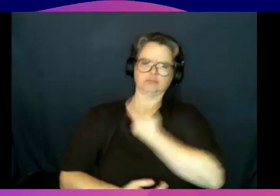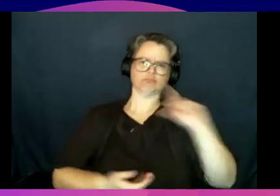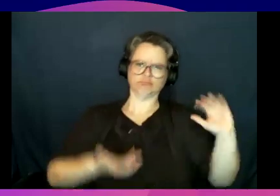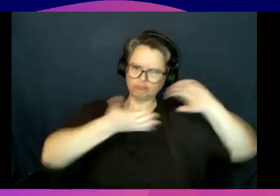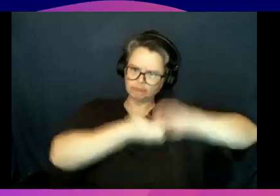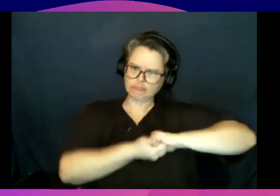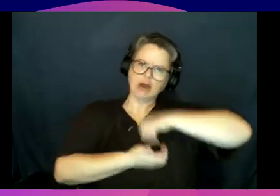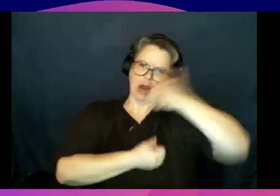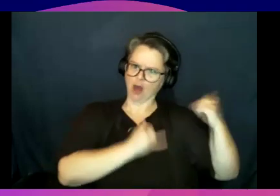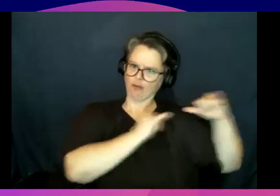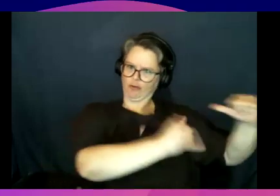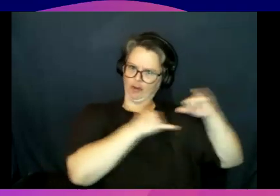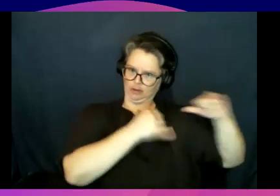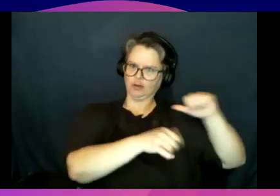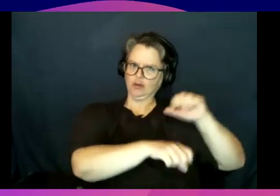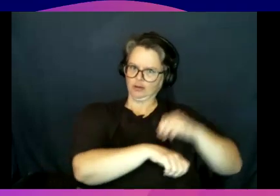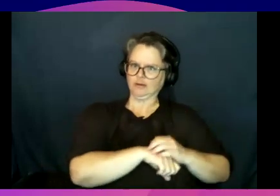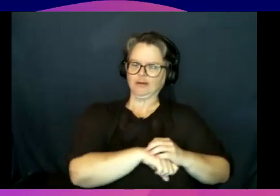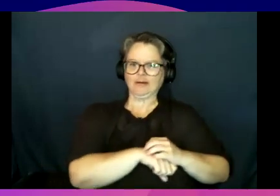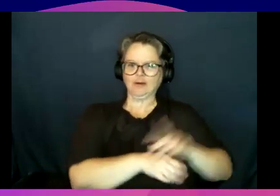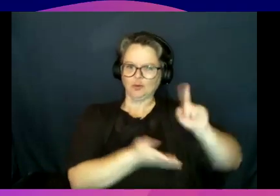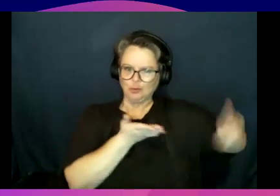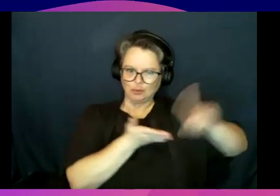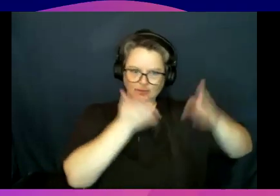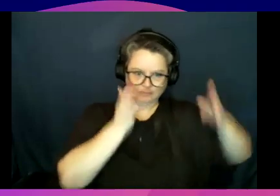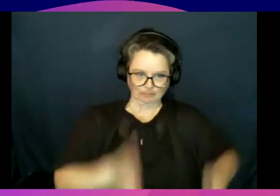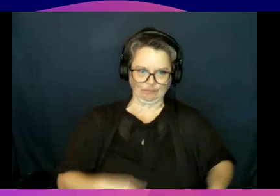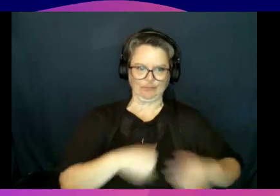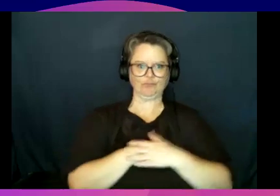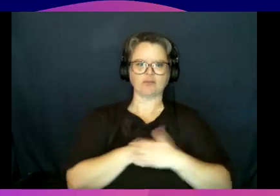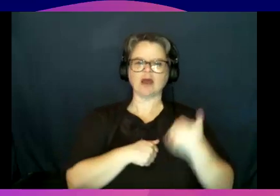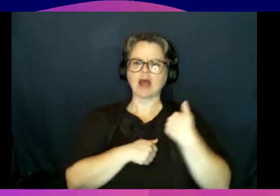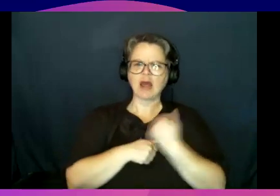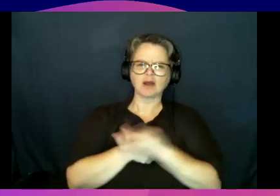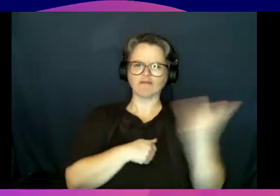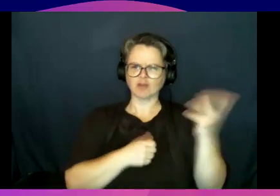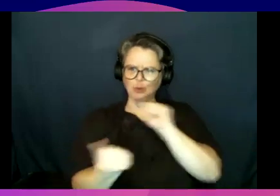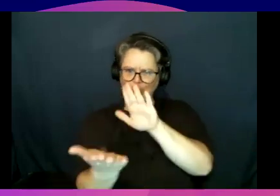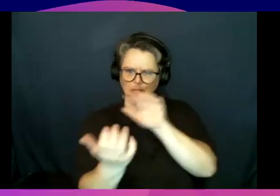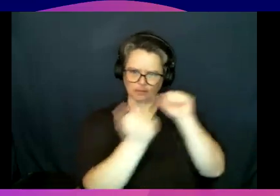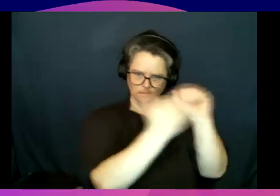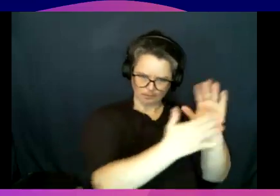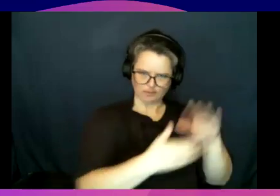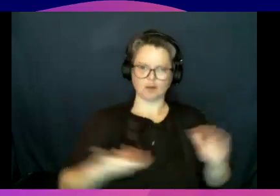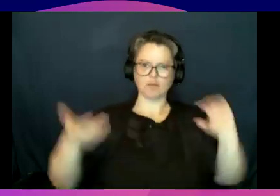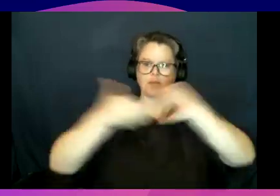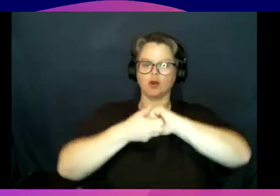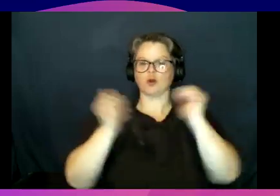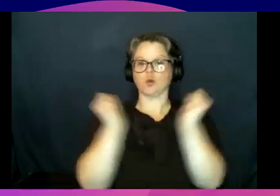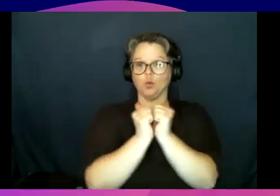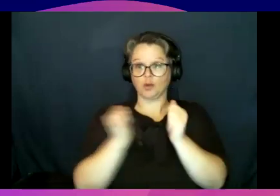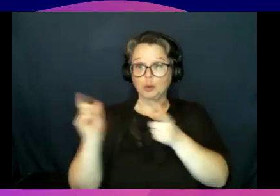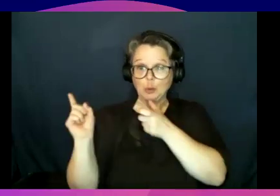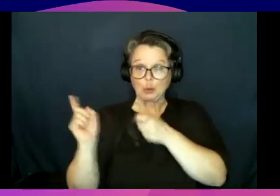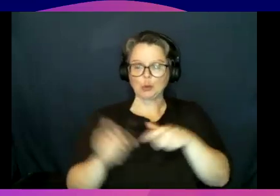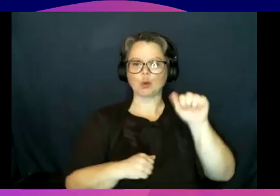the study was in partnership with the Victimology Research Center out of Algonquin College, and we collaborated